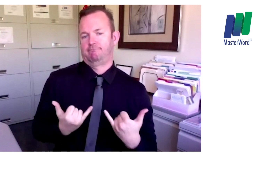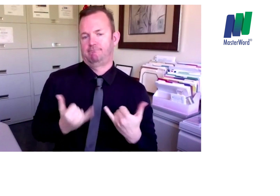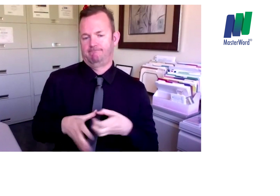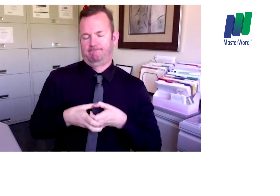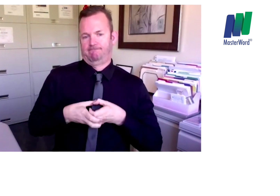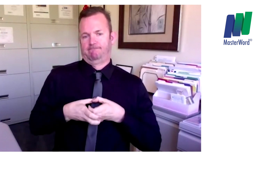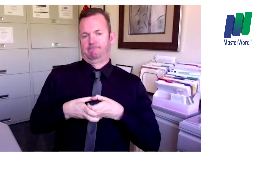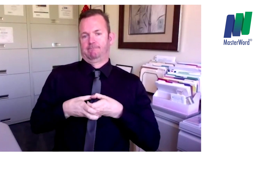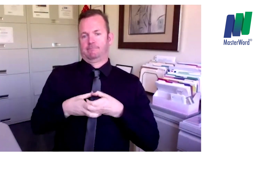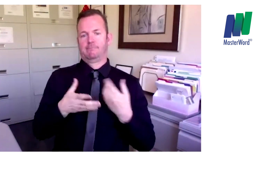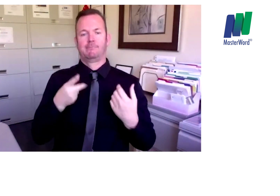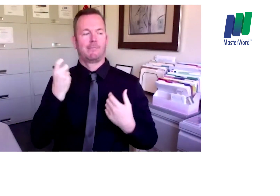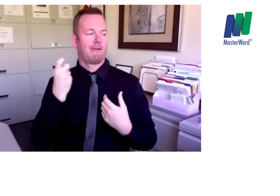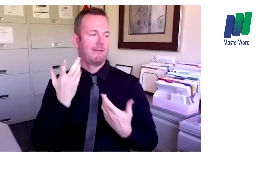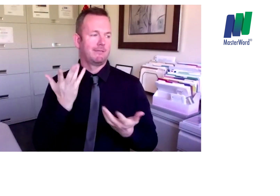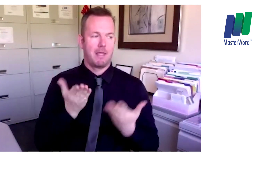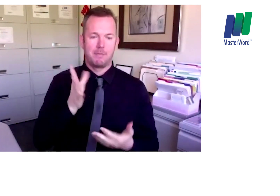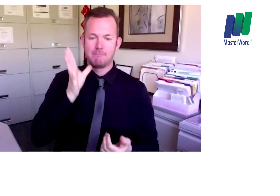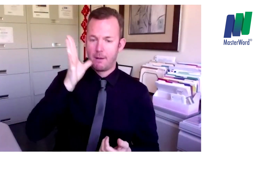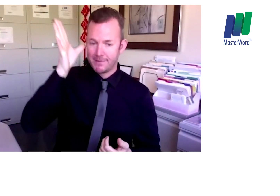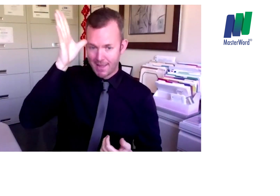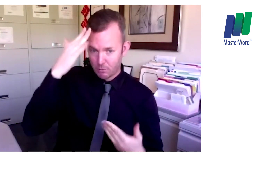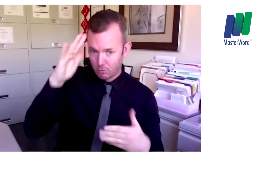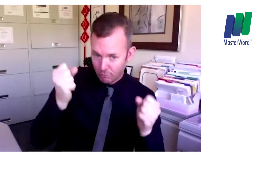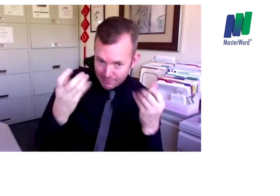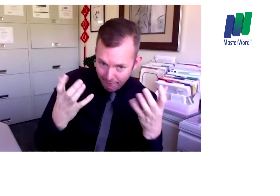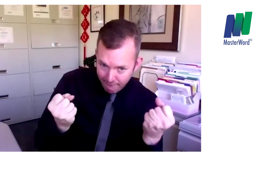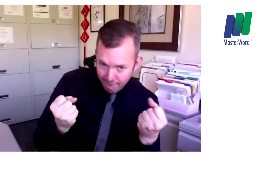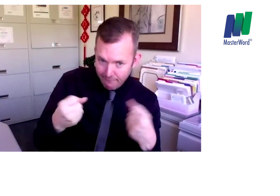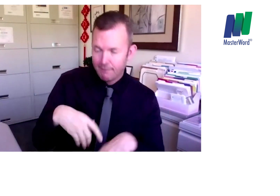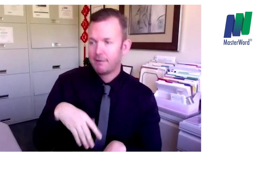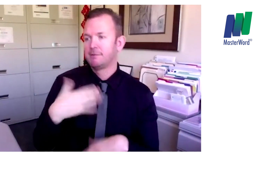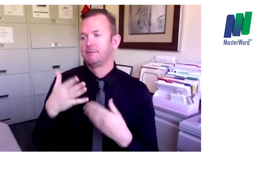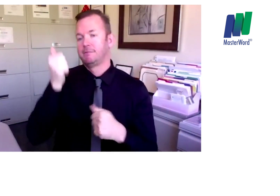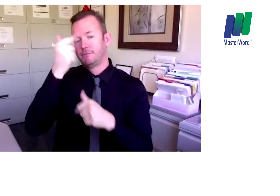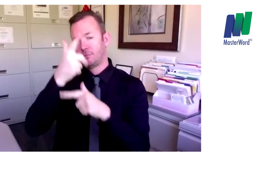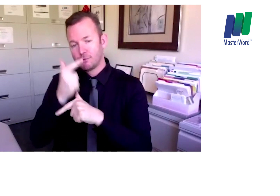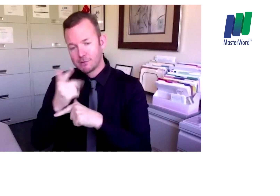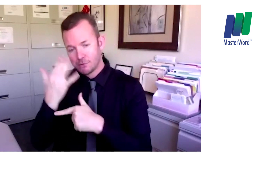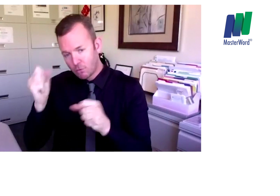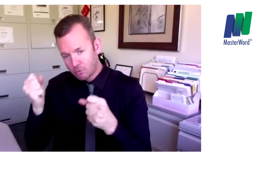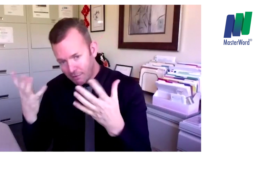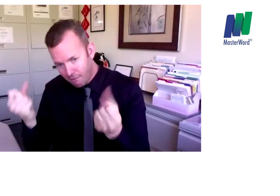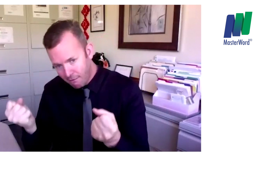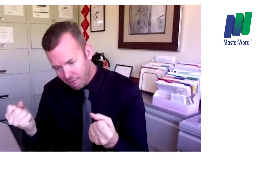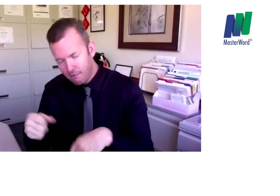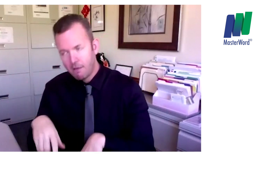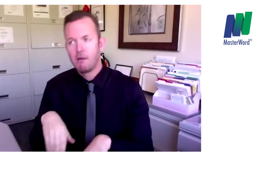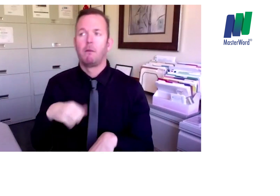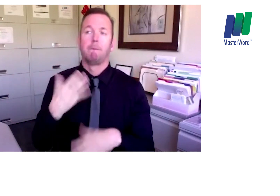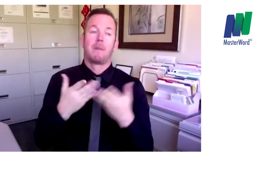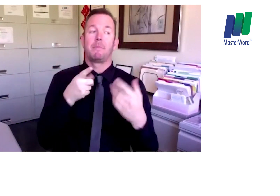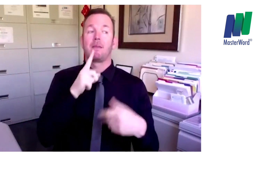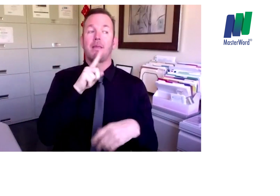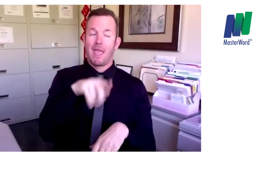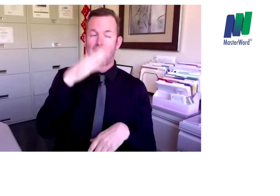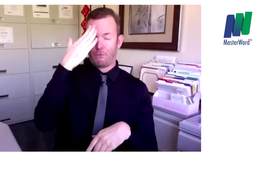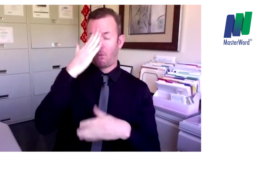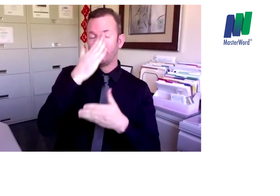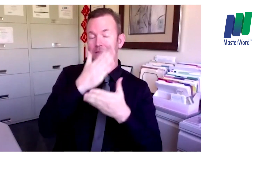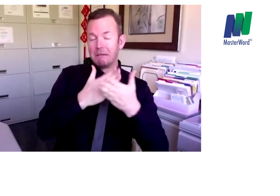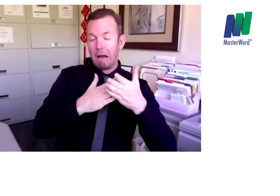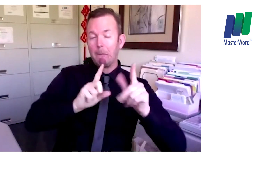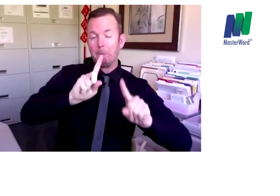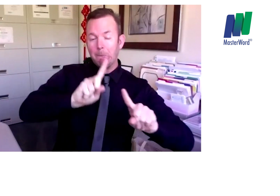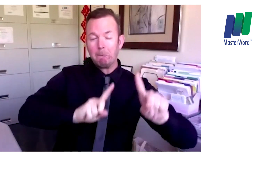isolation is quite intense, just as a natural part of being deaf. Parents don't necessarily learn to communicate, brothers